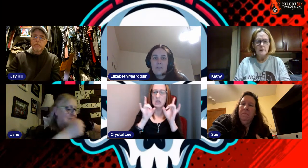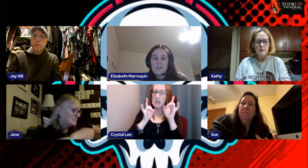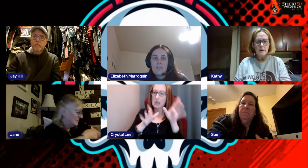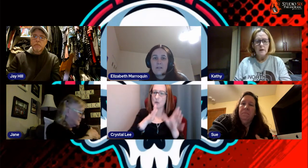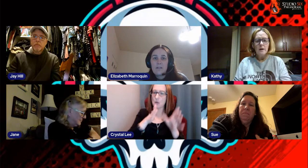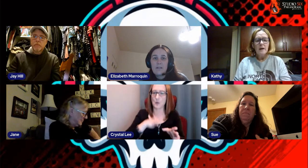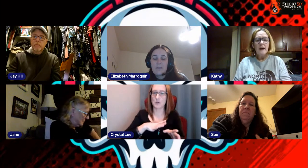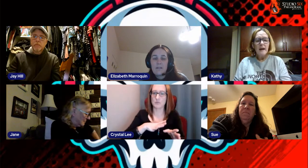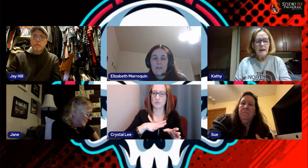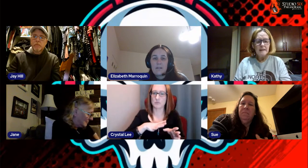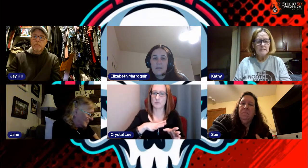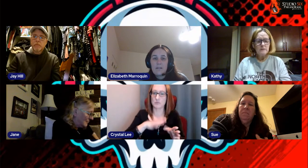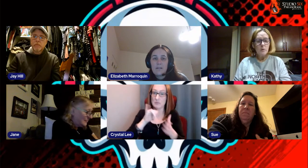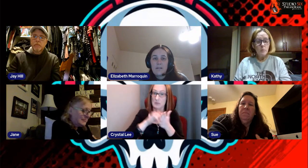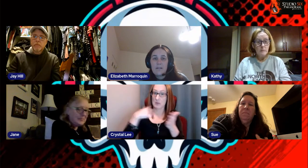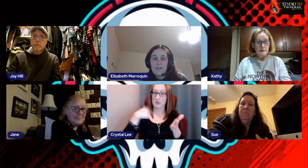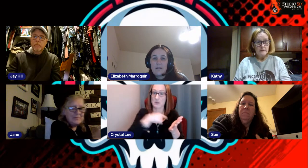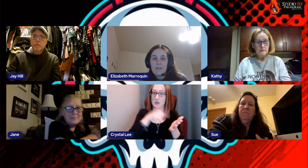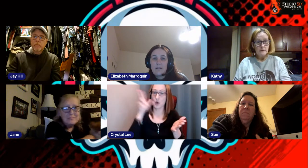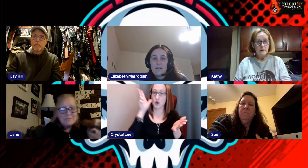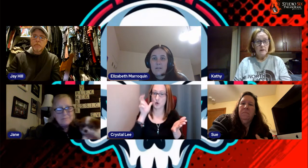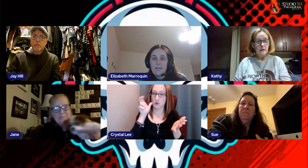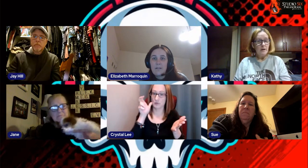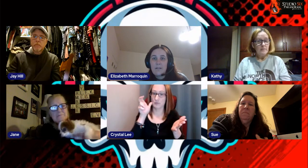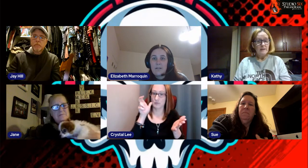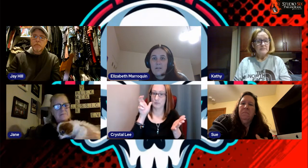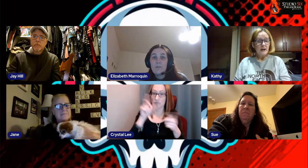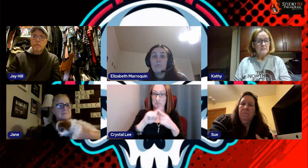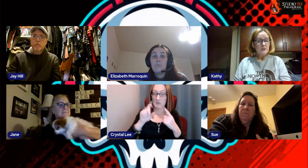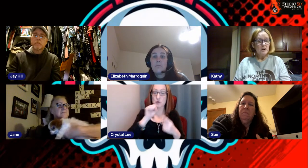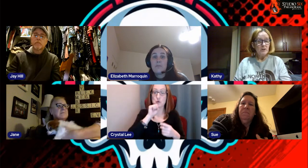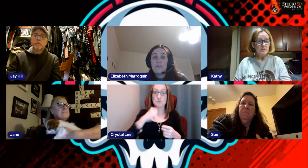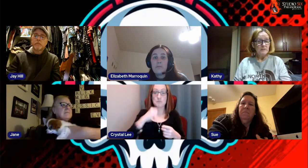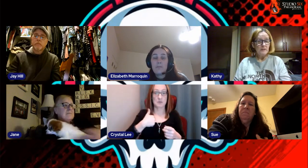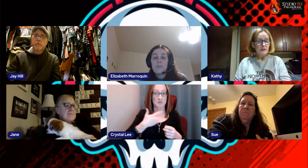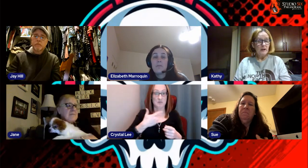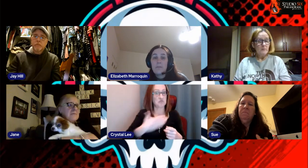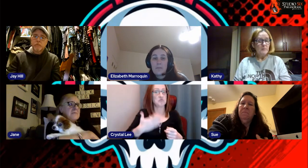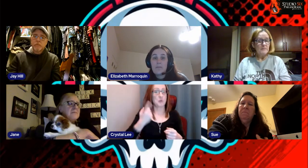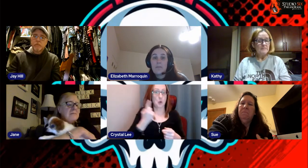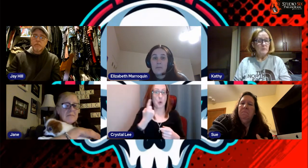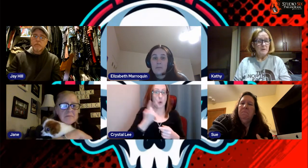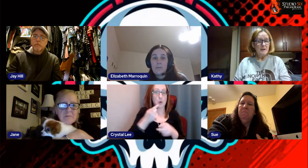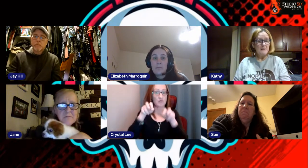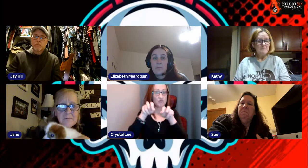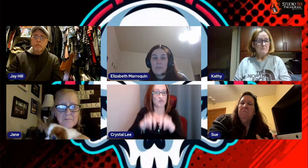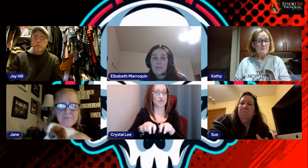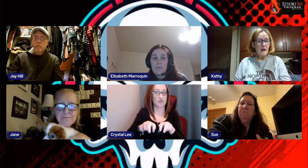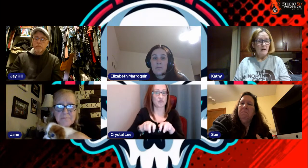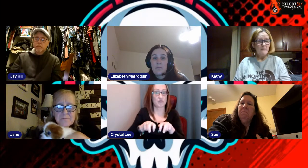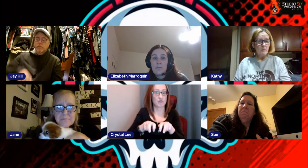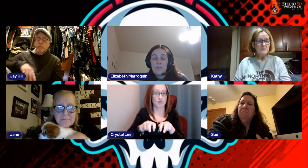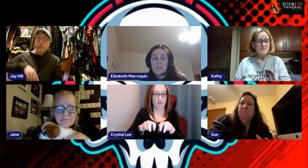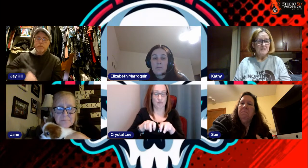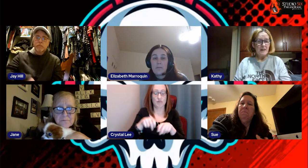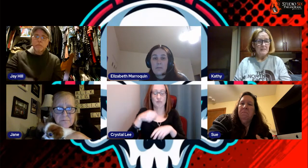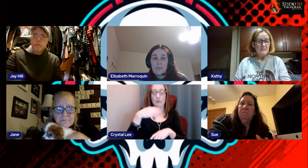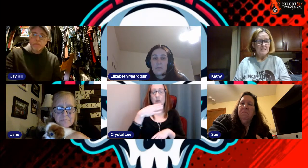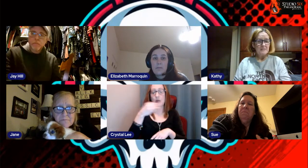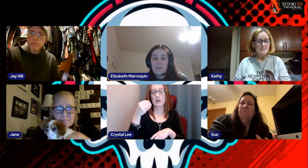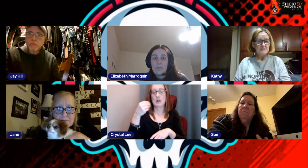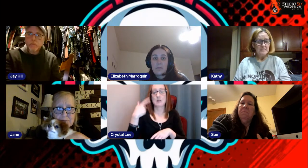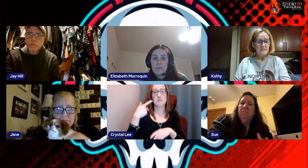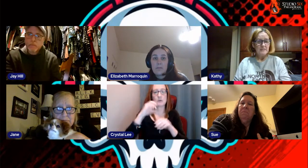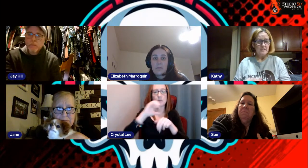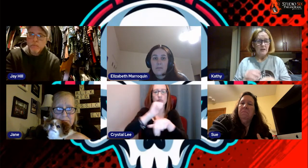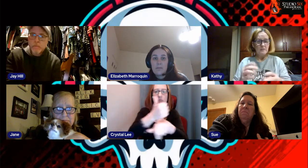room, hated woman. That's us heard. But to me, I've always sat there